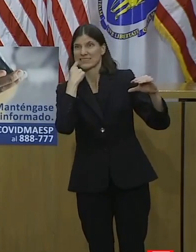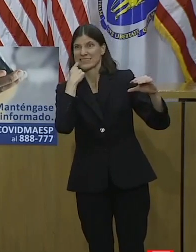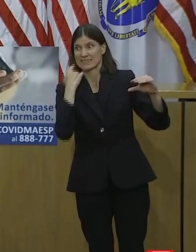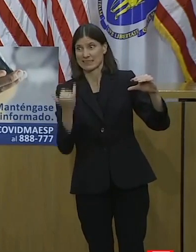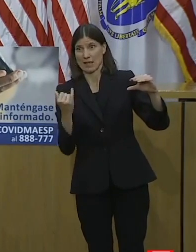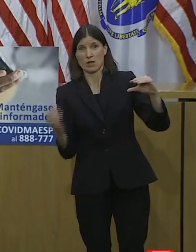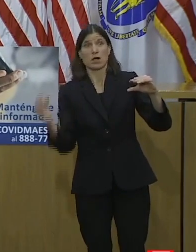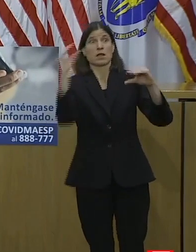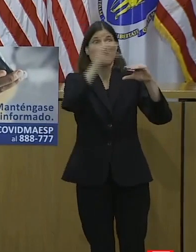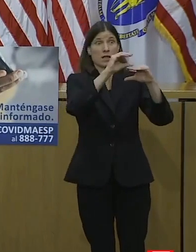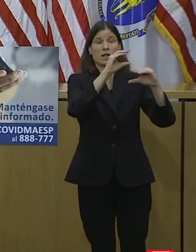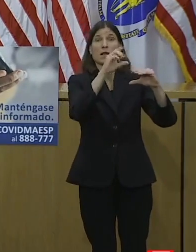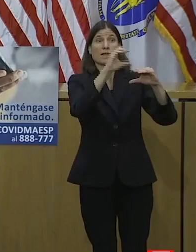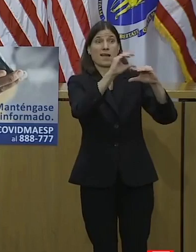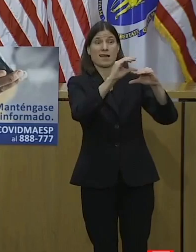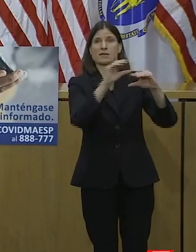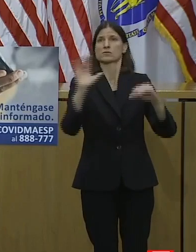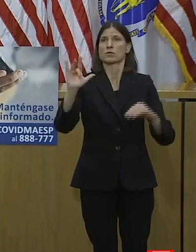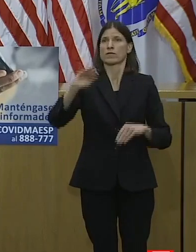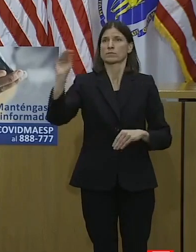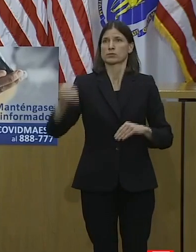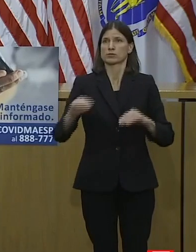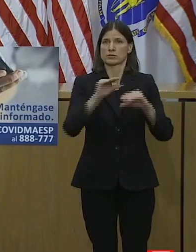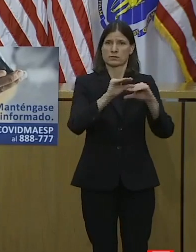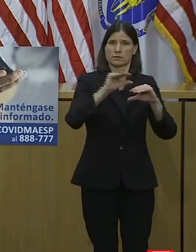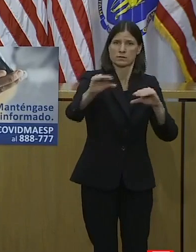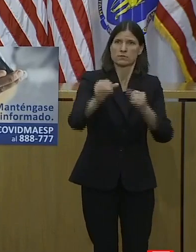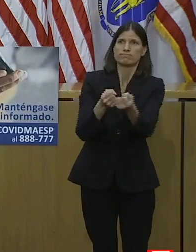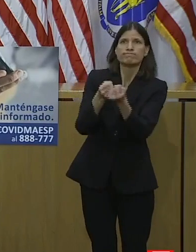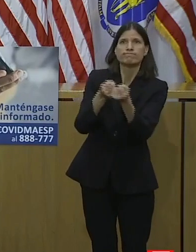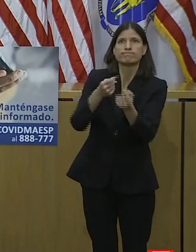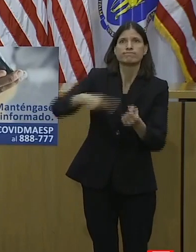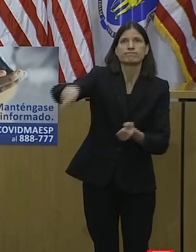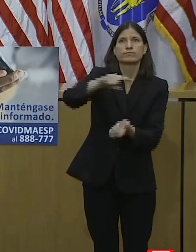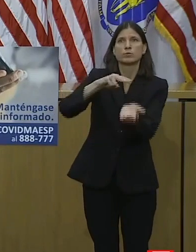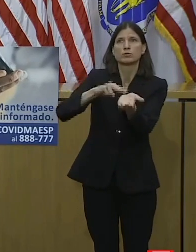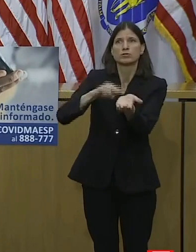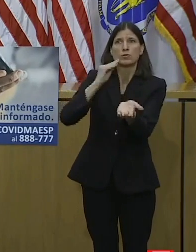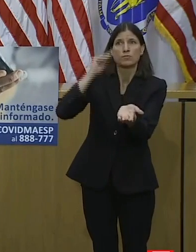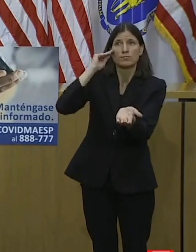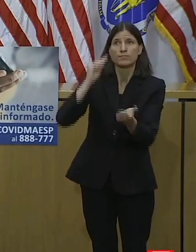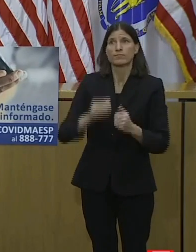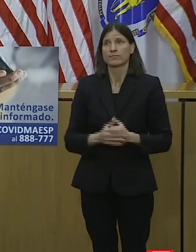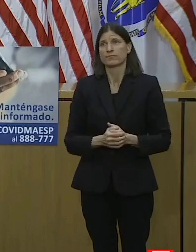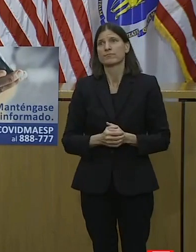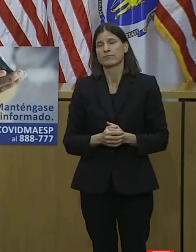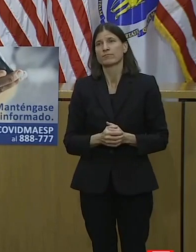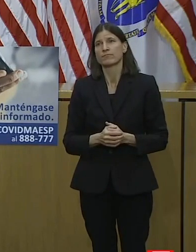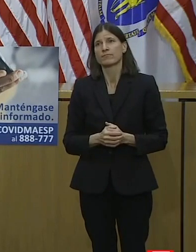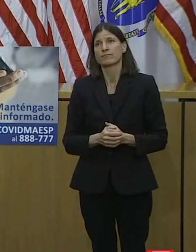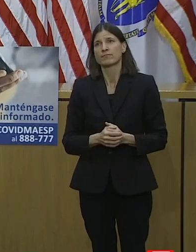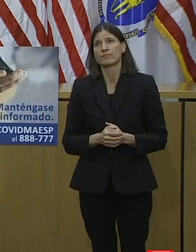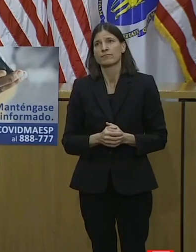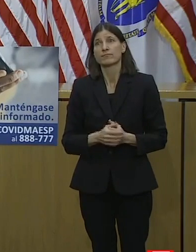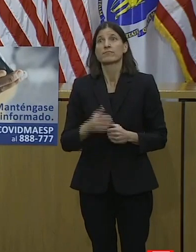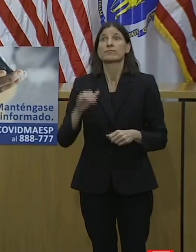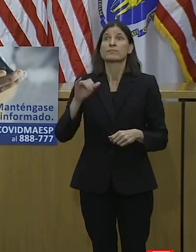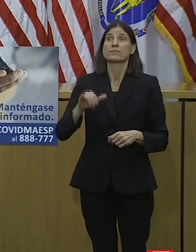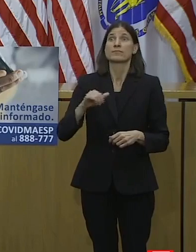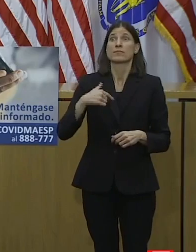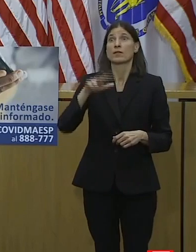we're assuming that probably 2/3 of the industry of that 398 facilities that the Governor mentioned of the